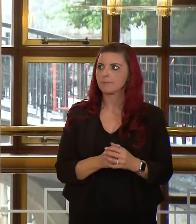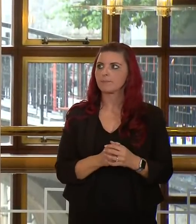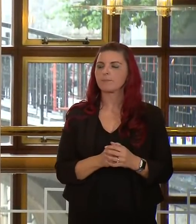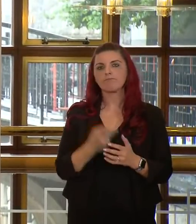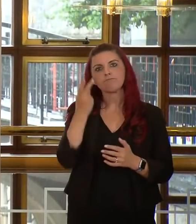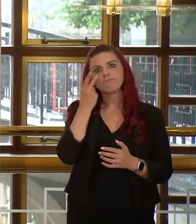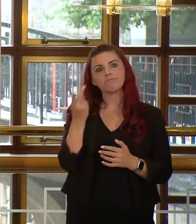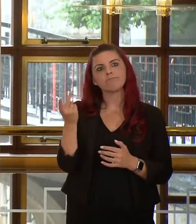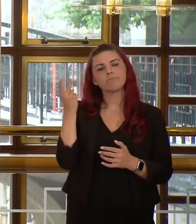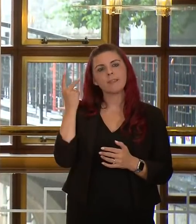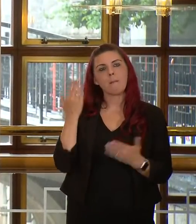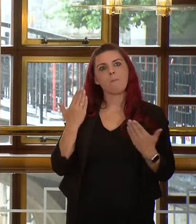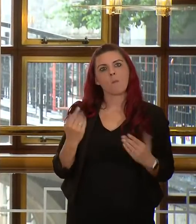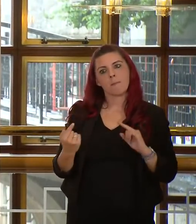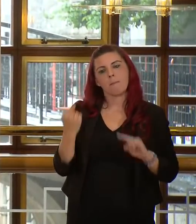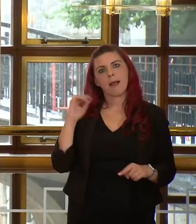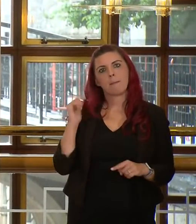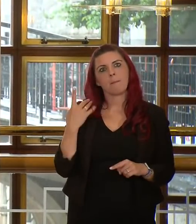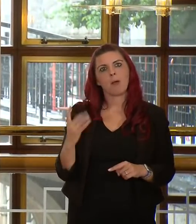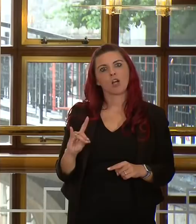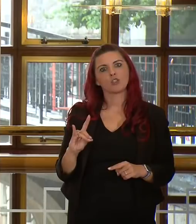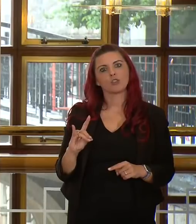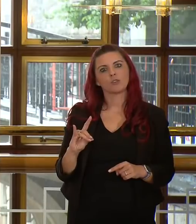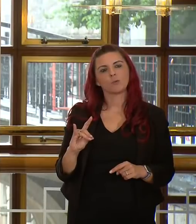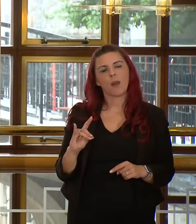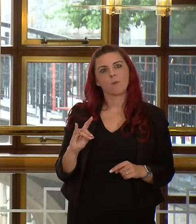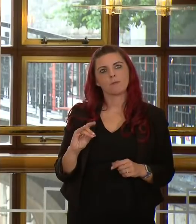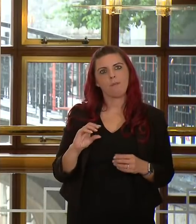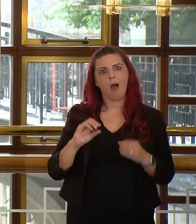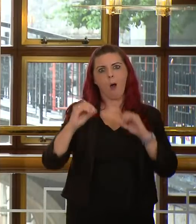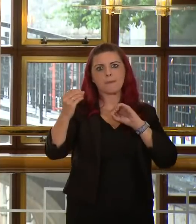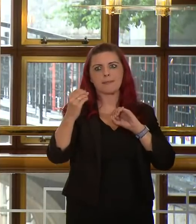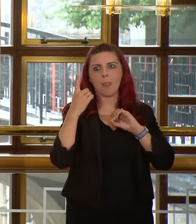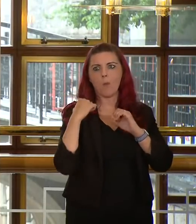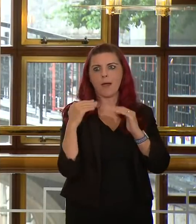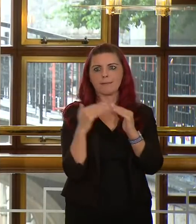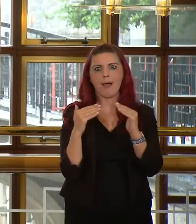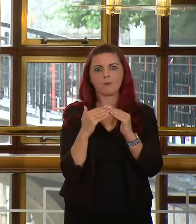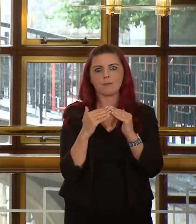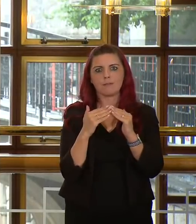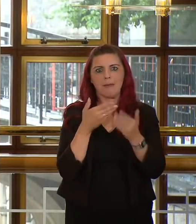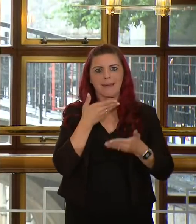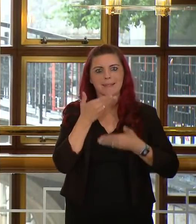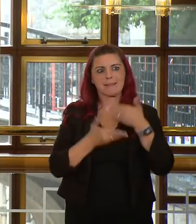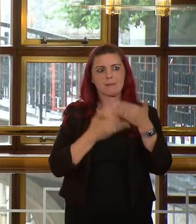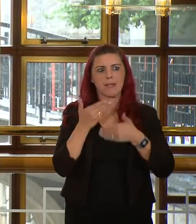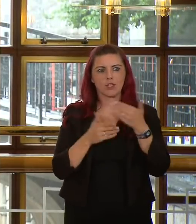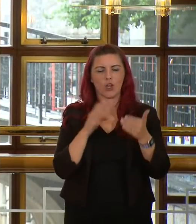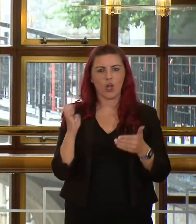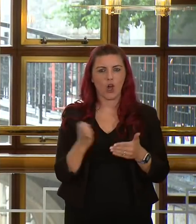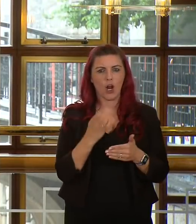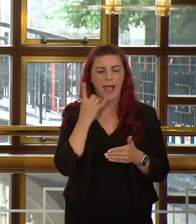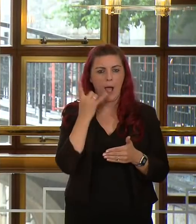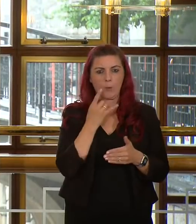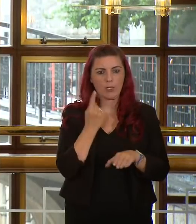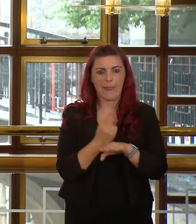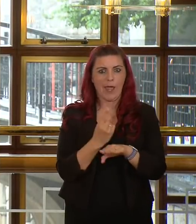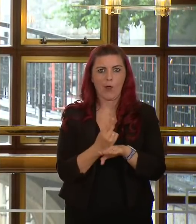Thinking back to that moment in March, across the road from the White House, making the speech in the early hours that I did to the